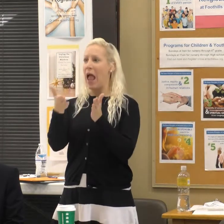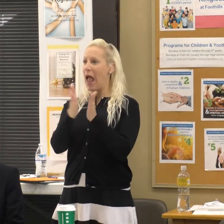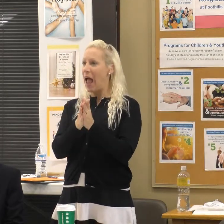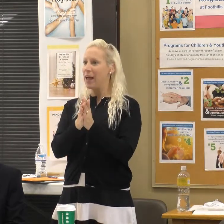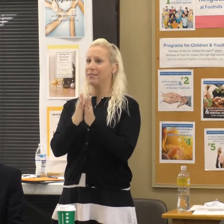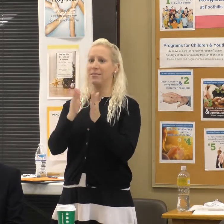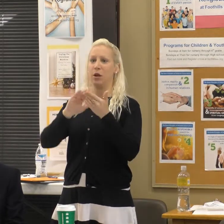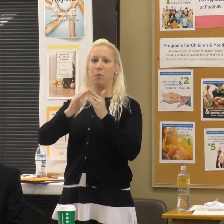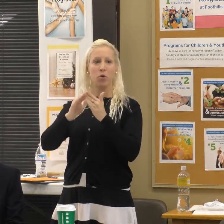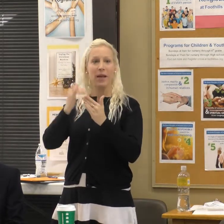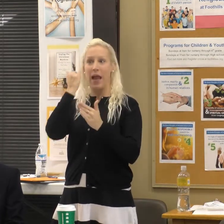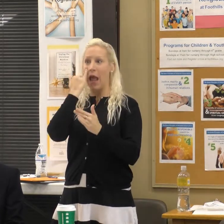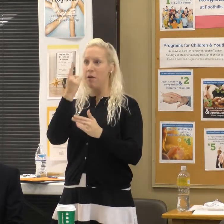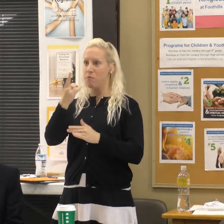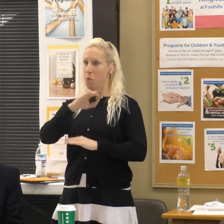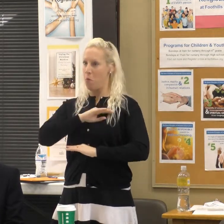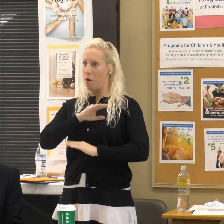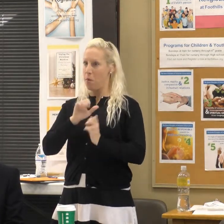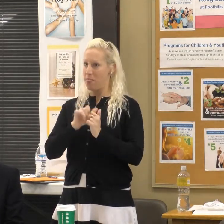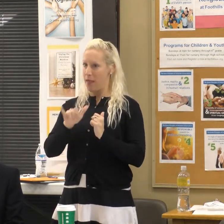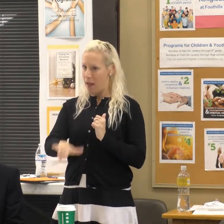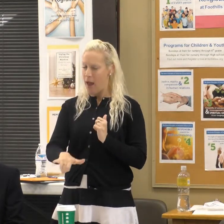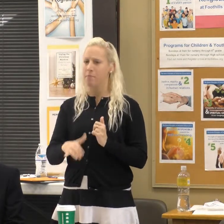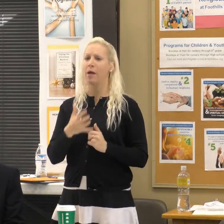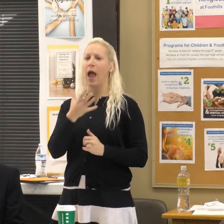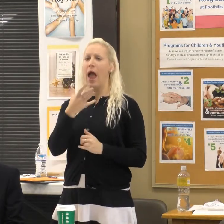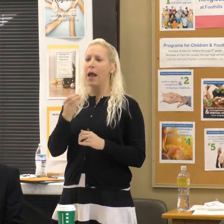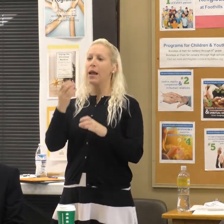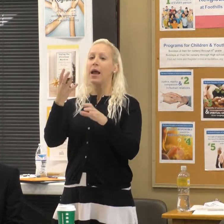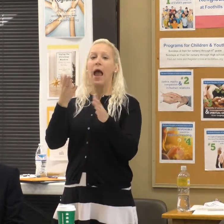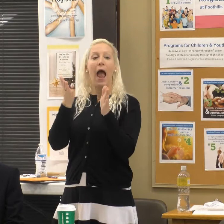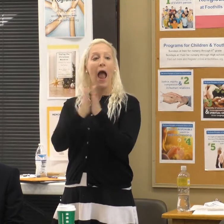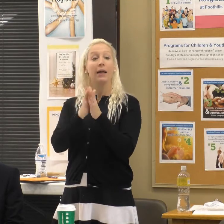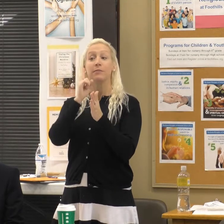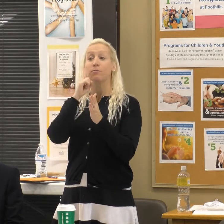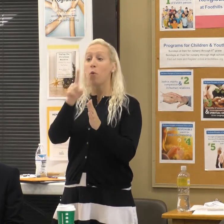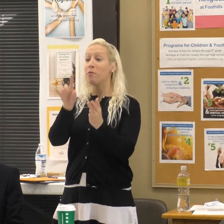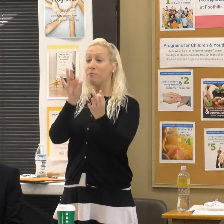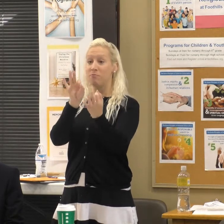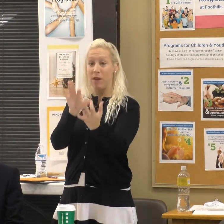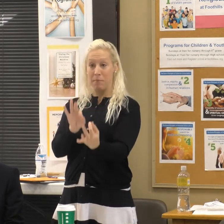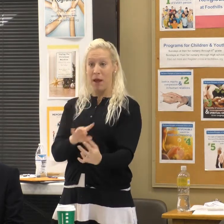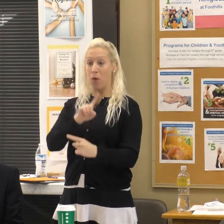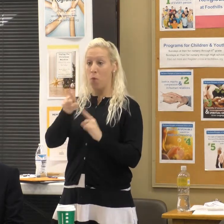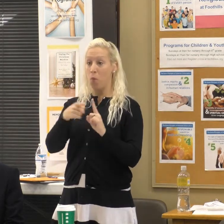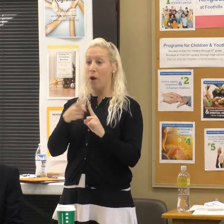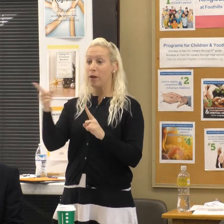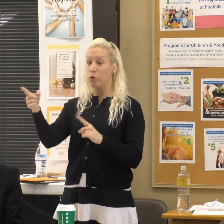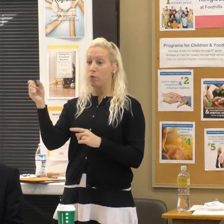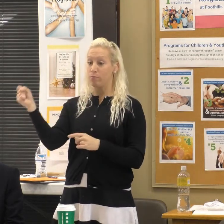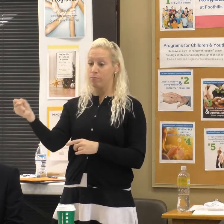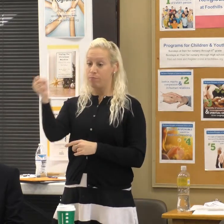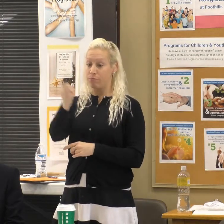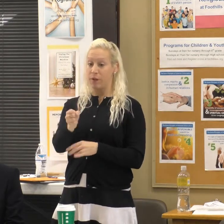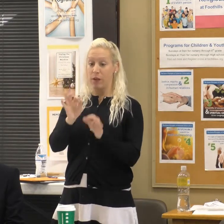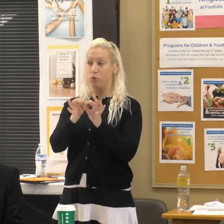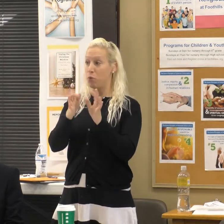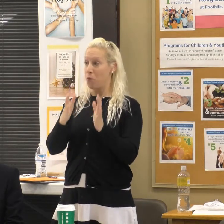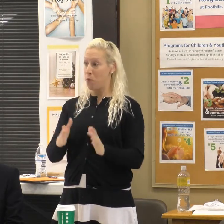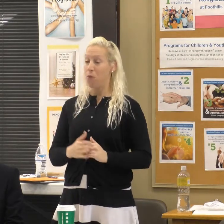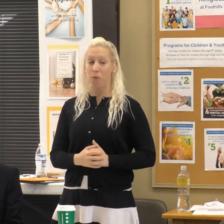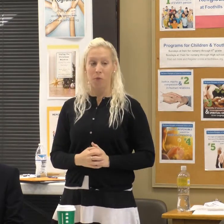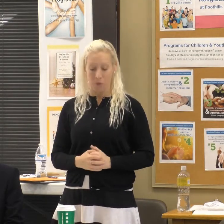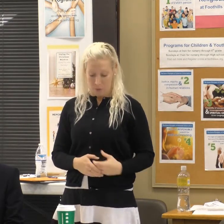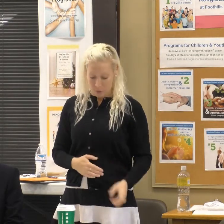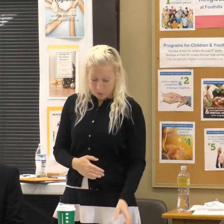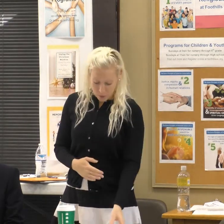new technology within the deaf community. They know all kinds of information about new technology. Get their